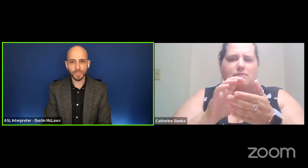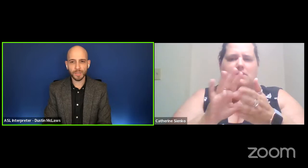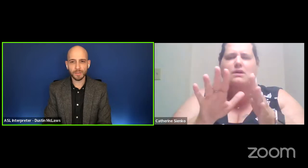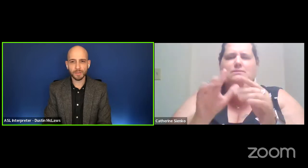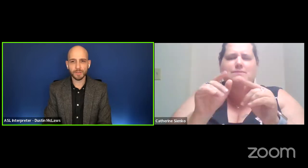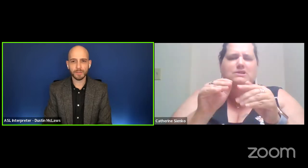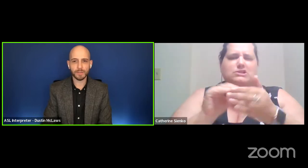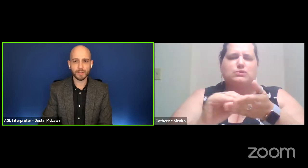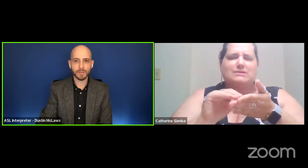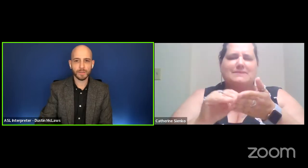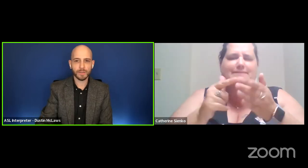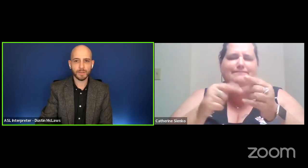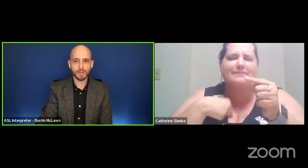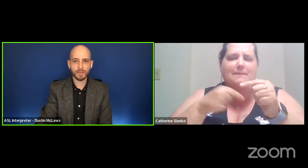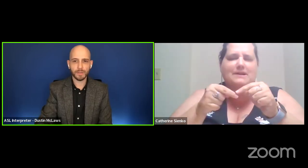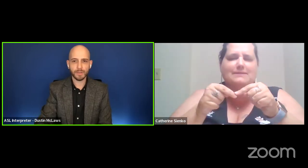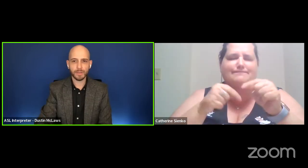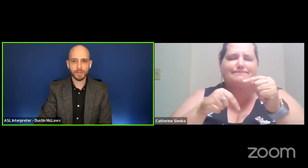discussion only.